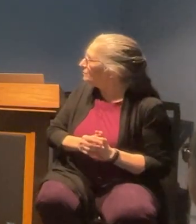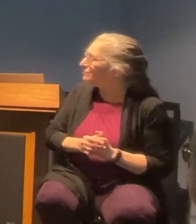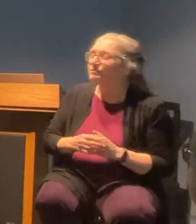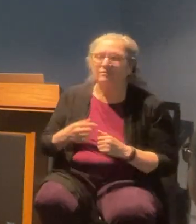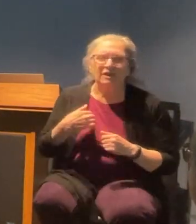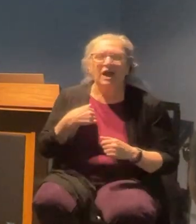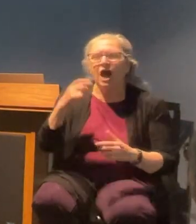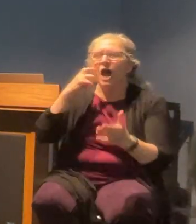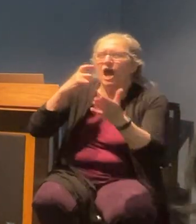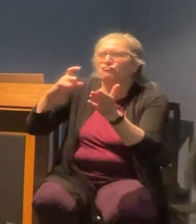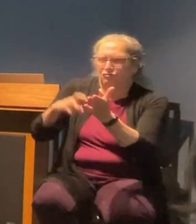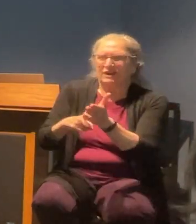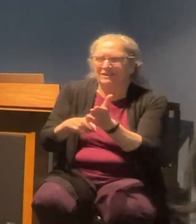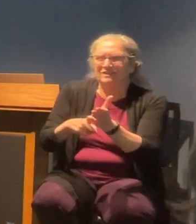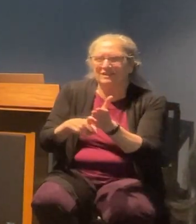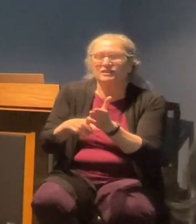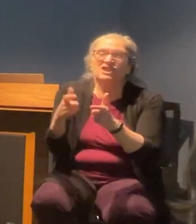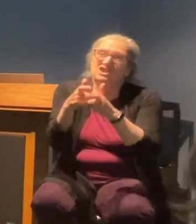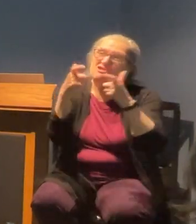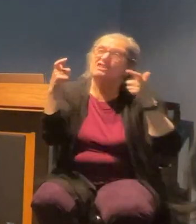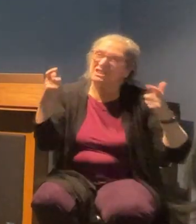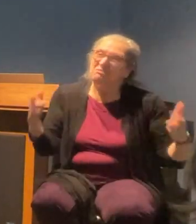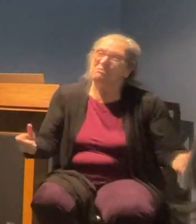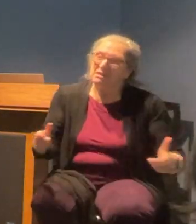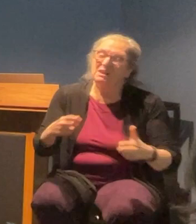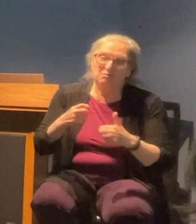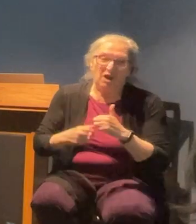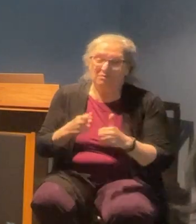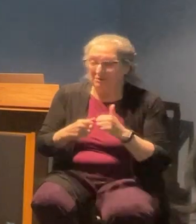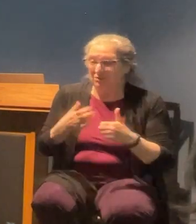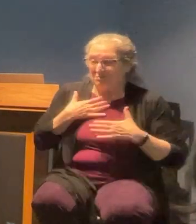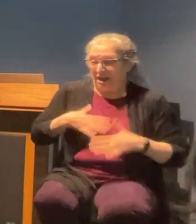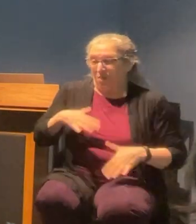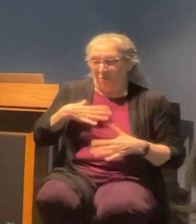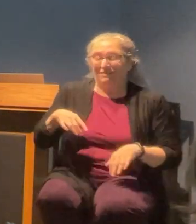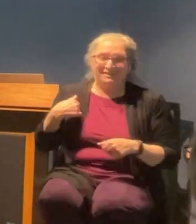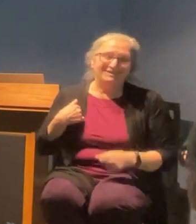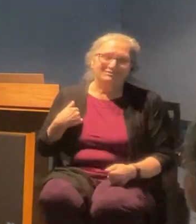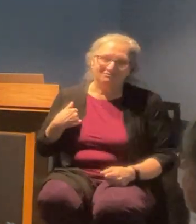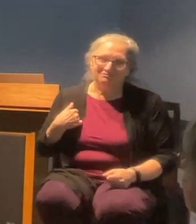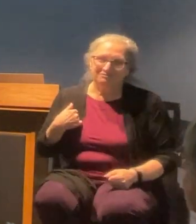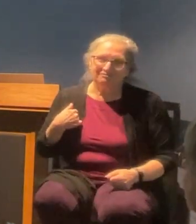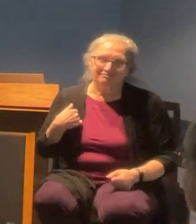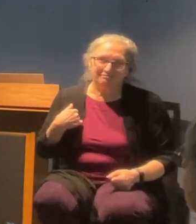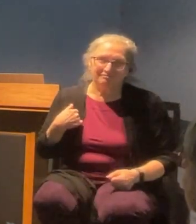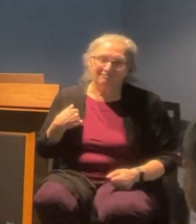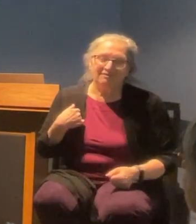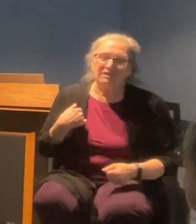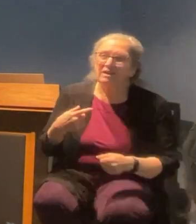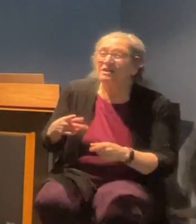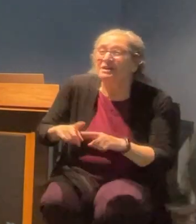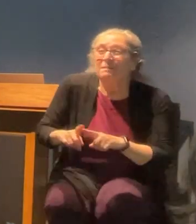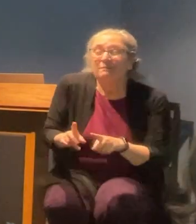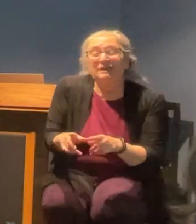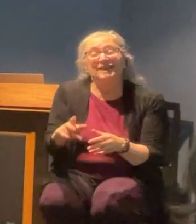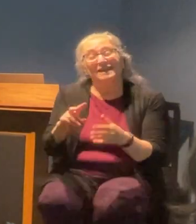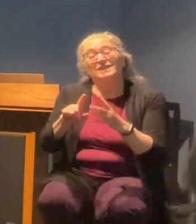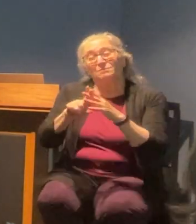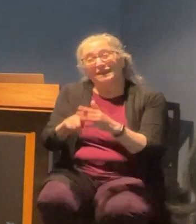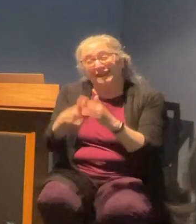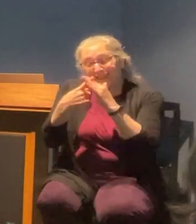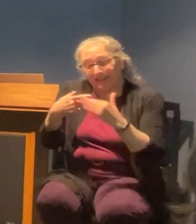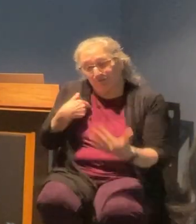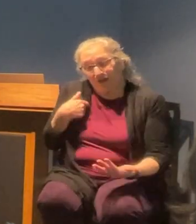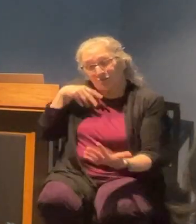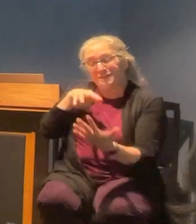I recognized there is a huge problem within my clothing, but it was at the beginning of my study. It was kind